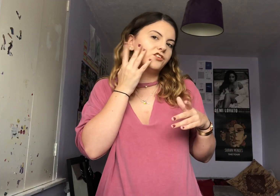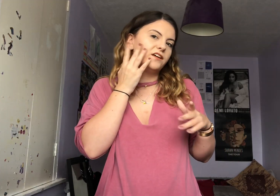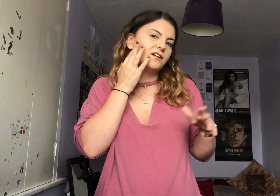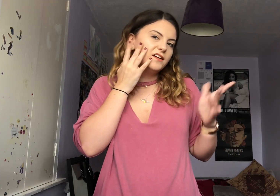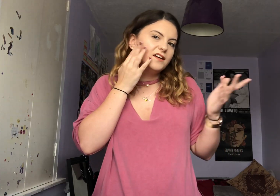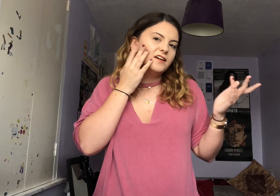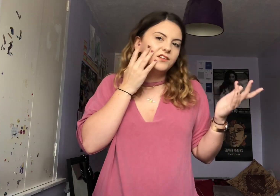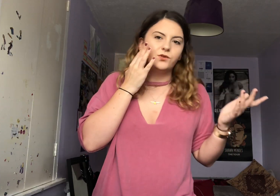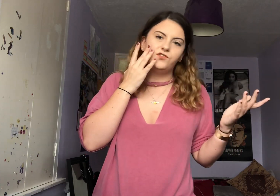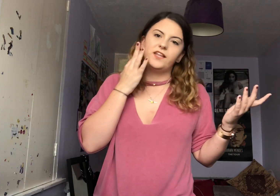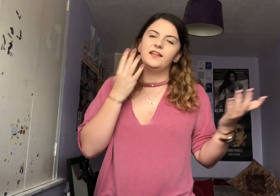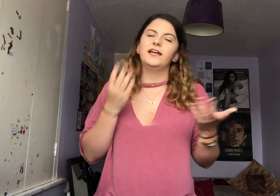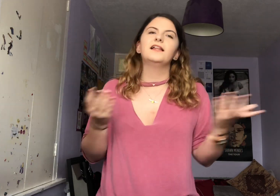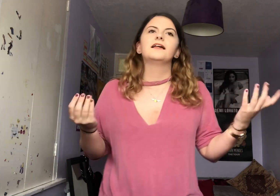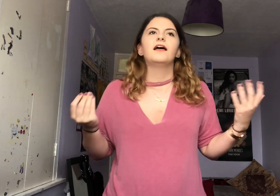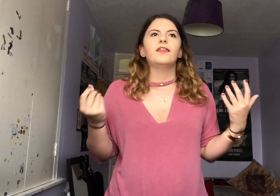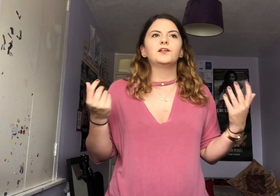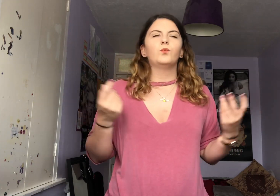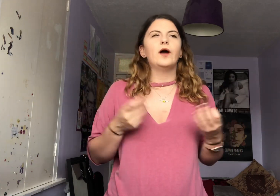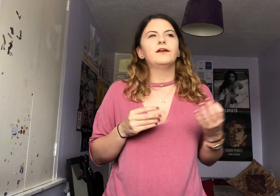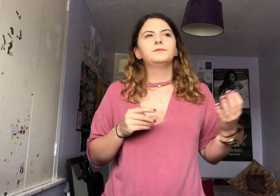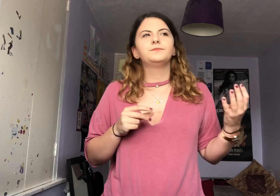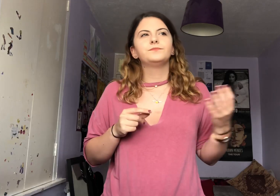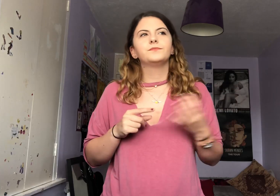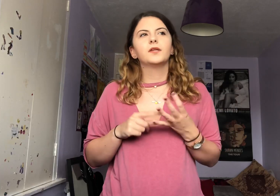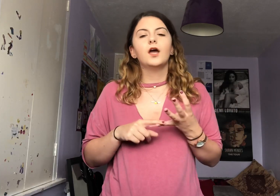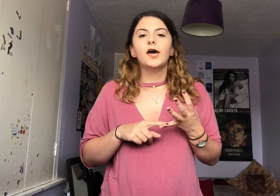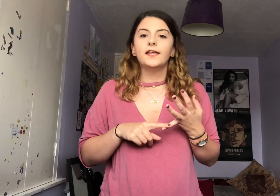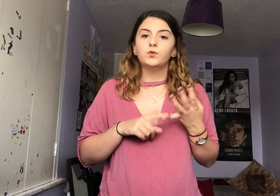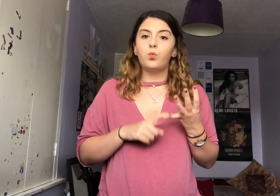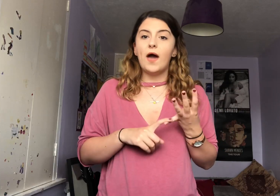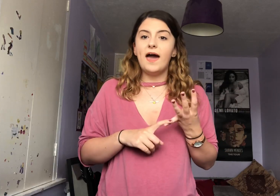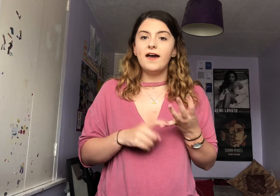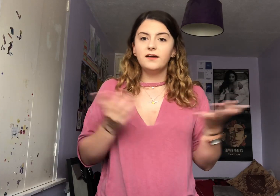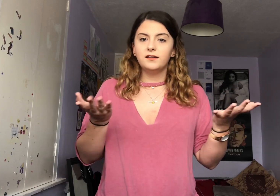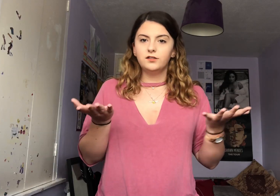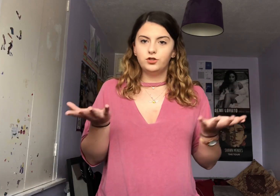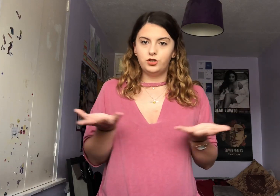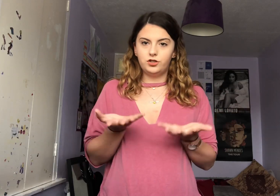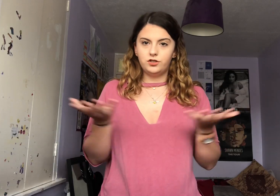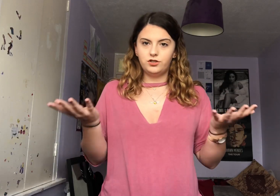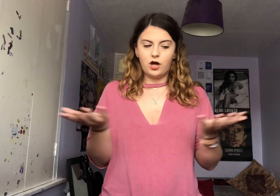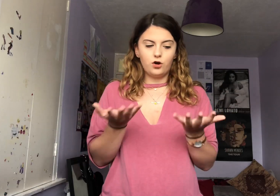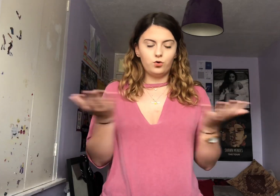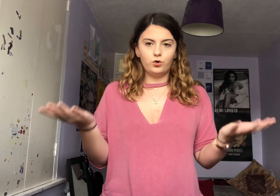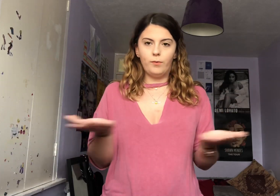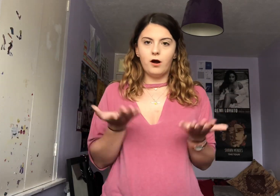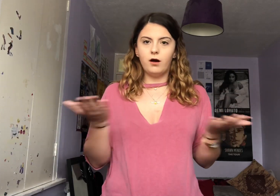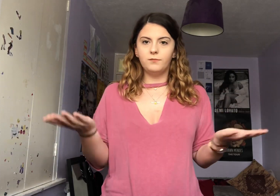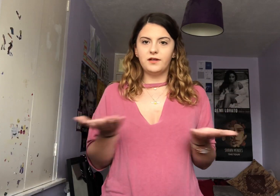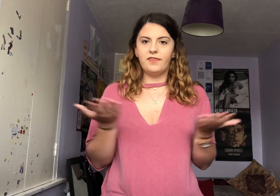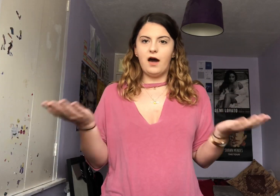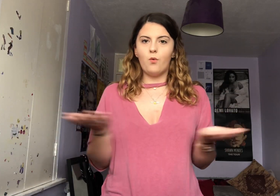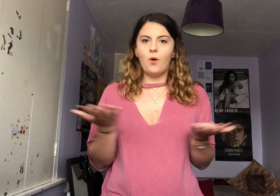it sort of gently. That's when. There's where, just circle your palms like that,